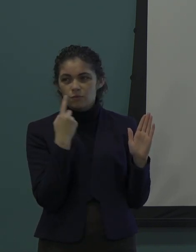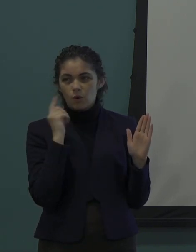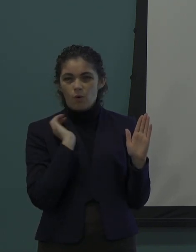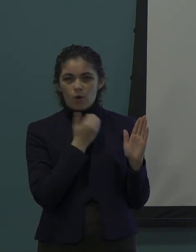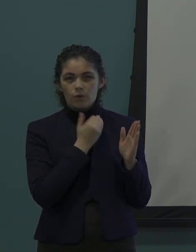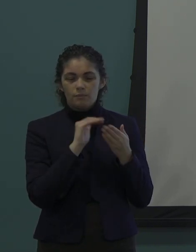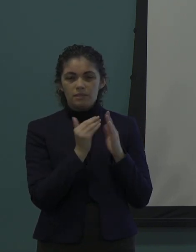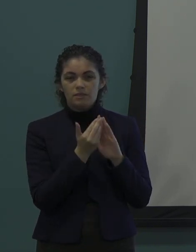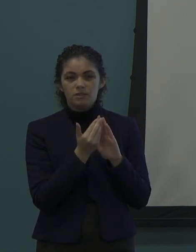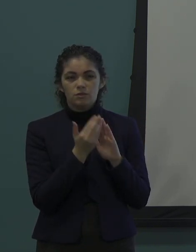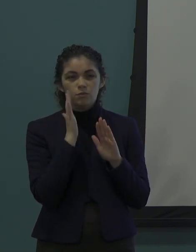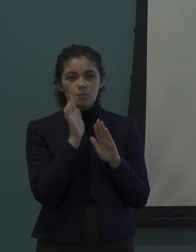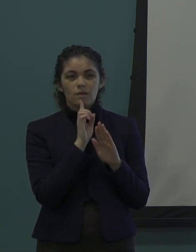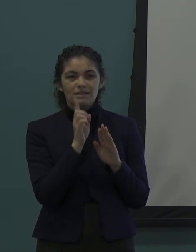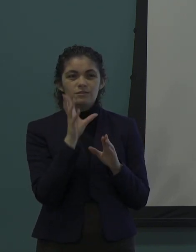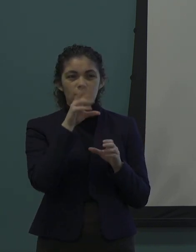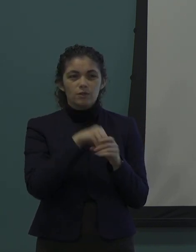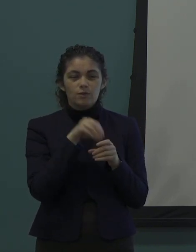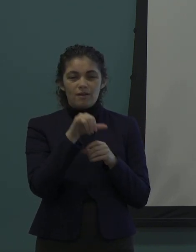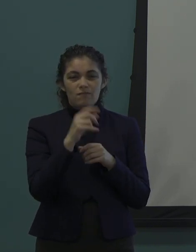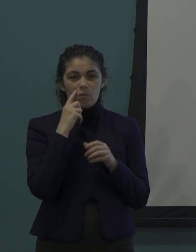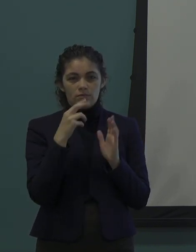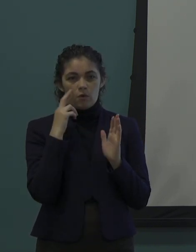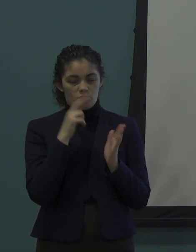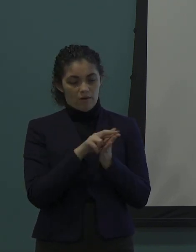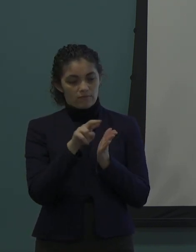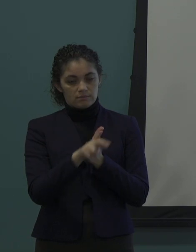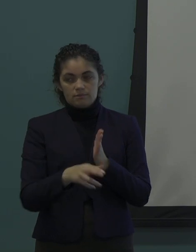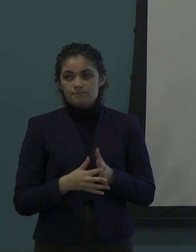going to continue to include this as reference.